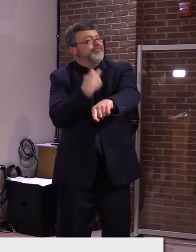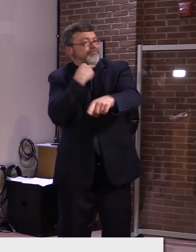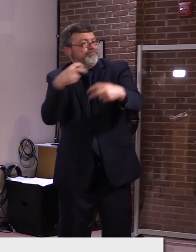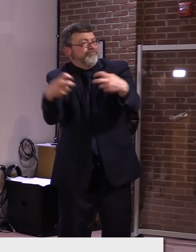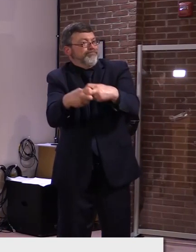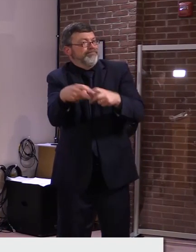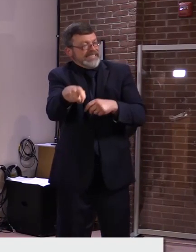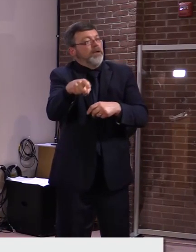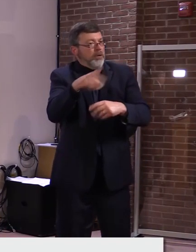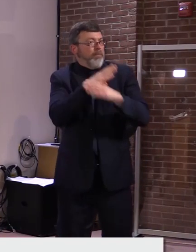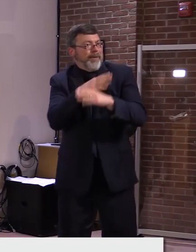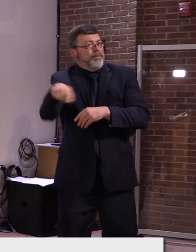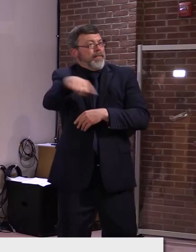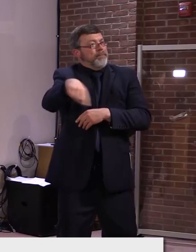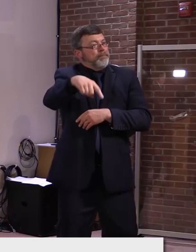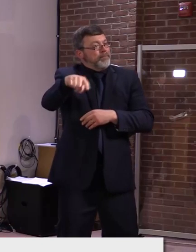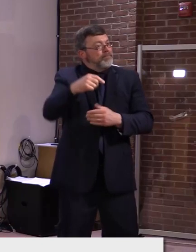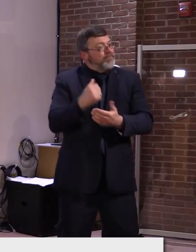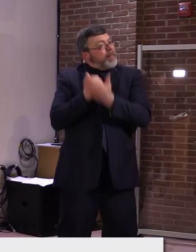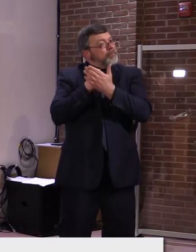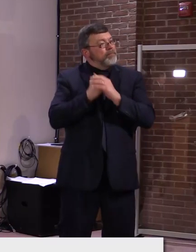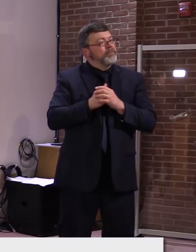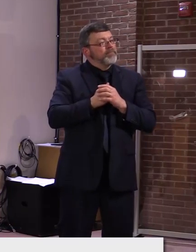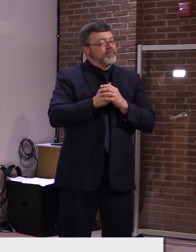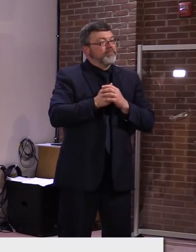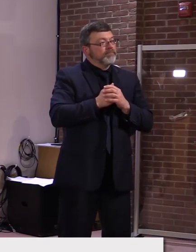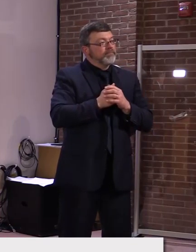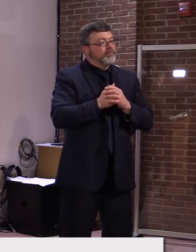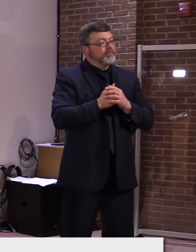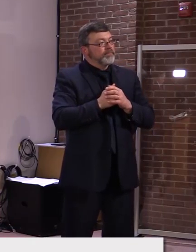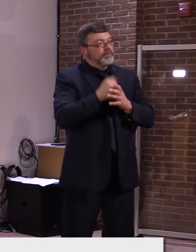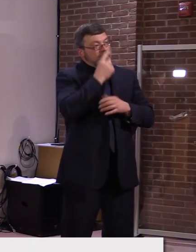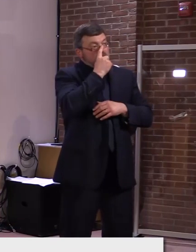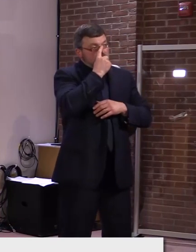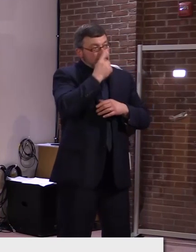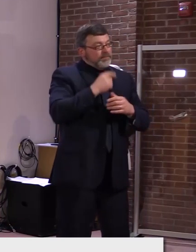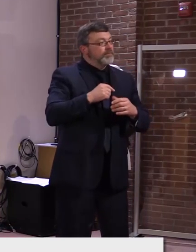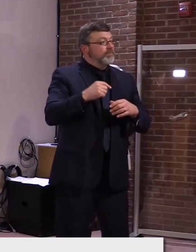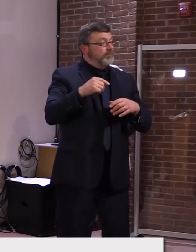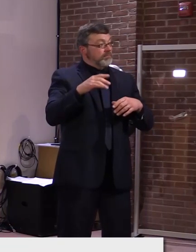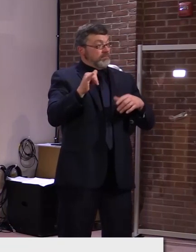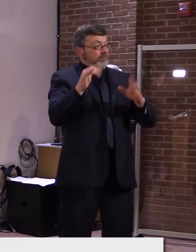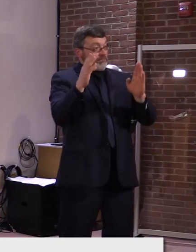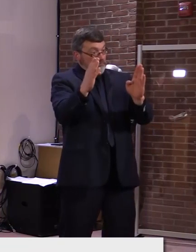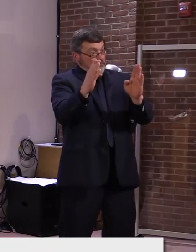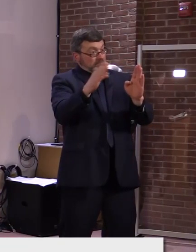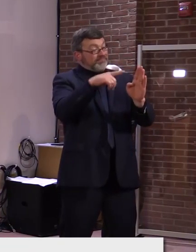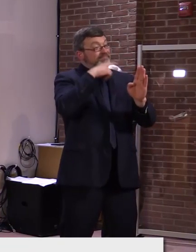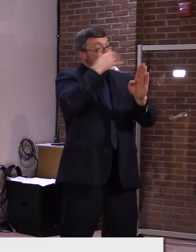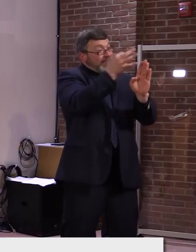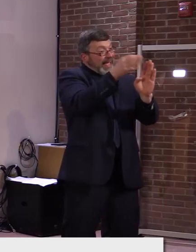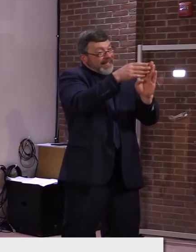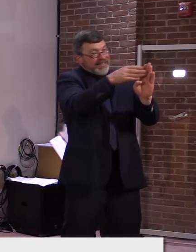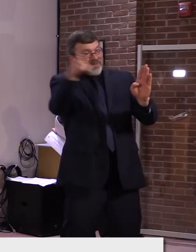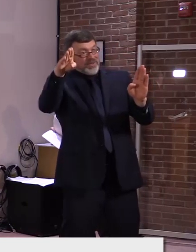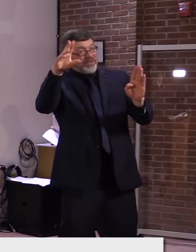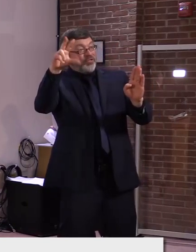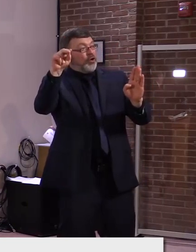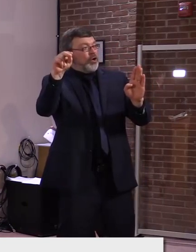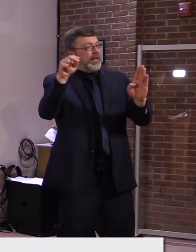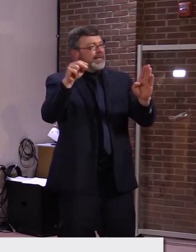age group, I would especially ask you to step up and get vaccinated. Do your part to keep your younger siblings and